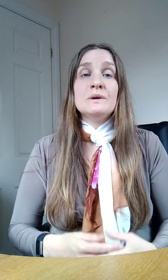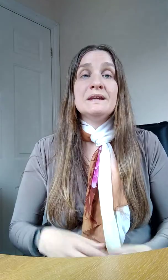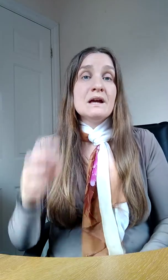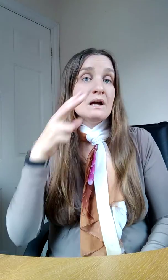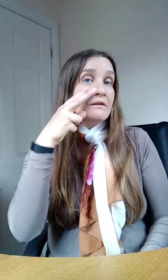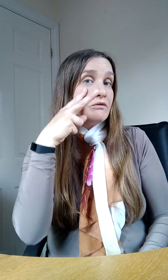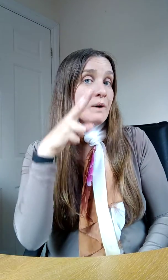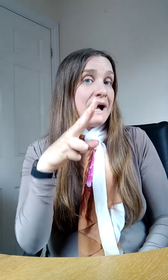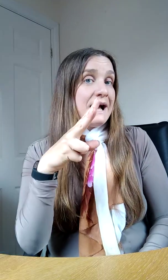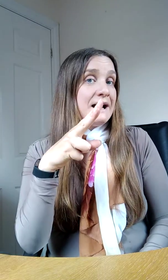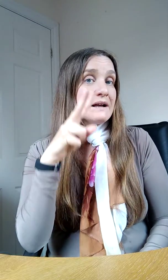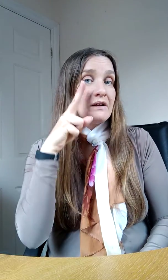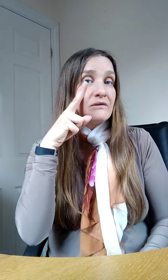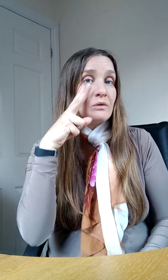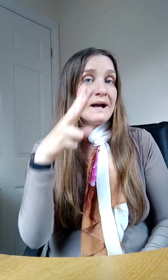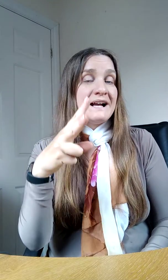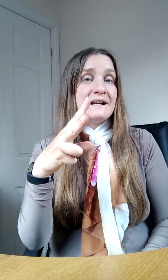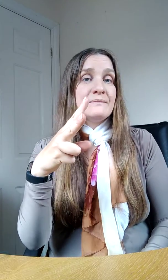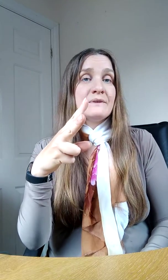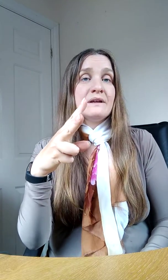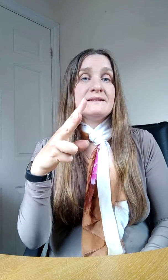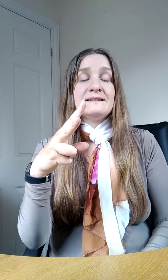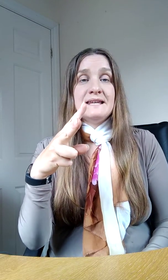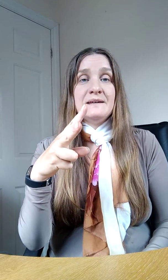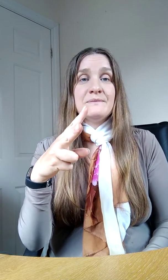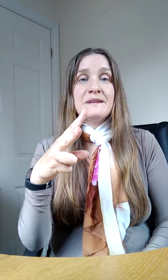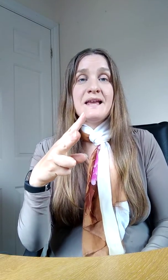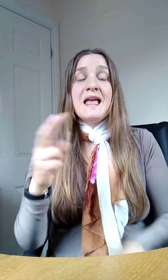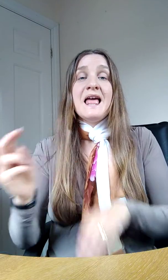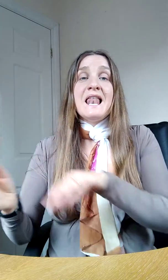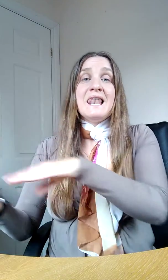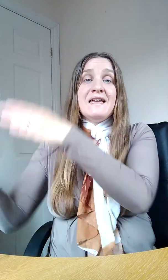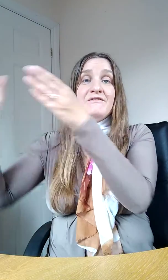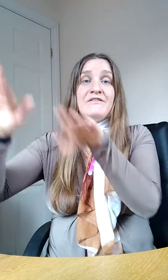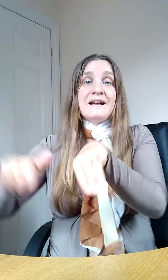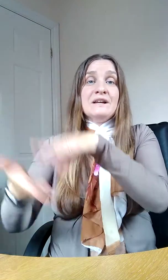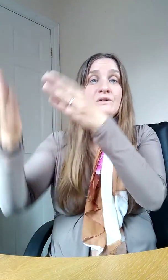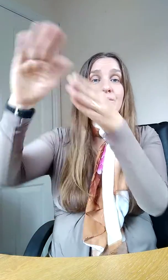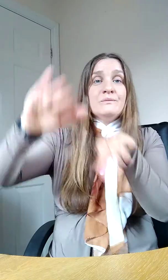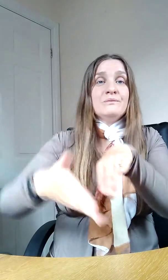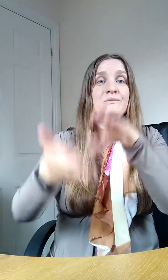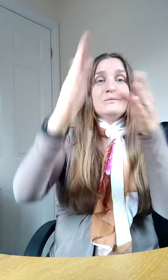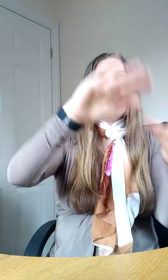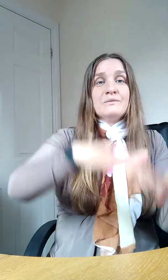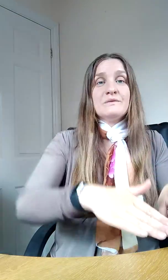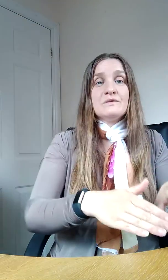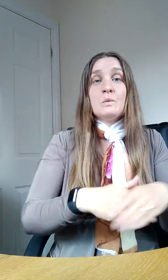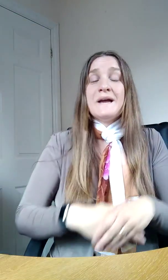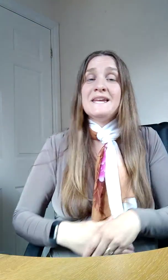puis voir, see, les vagues, the